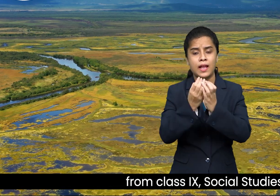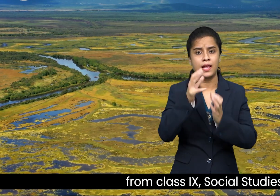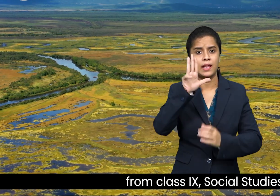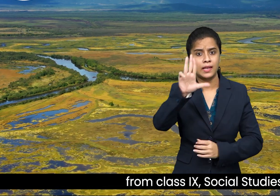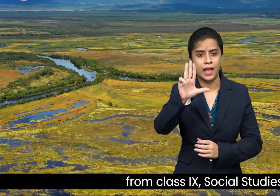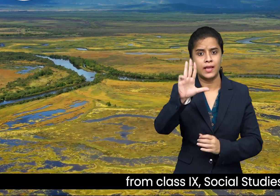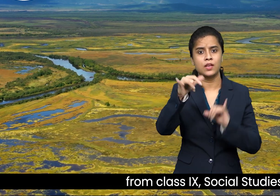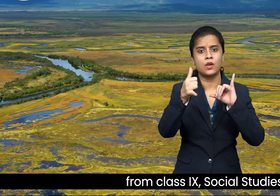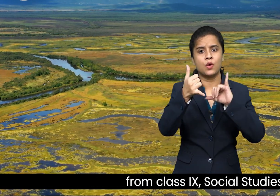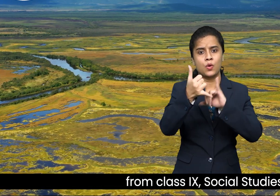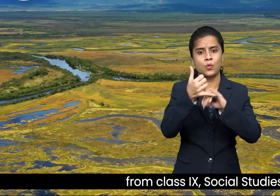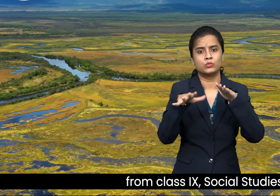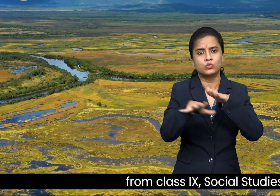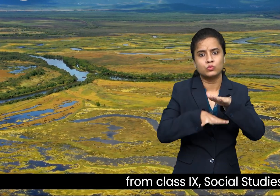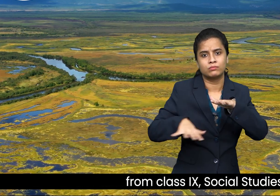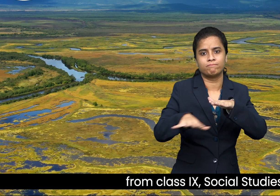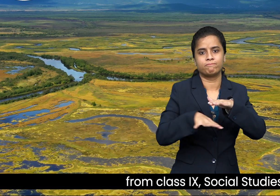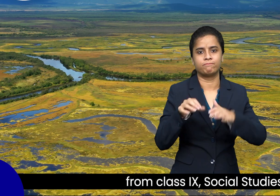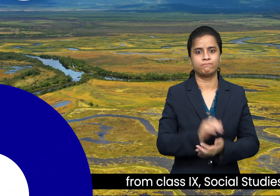Social Studies.